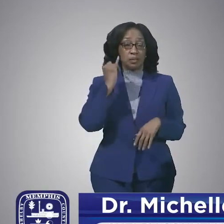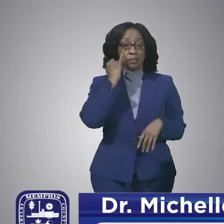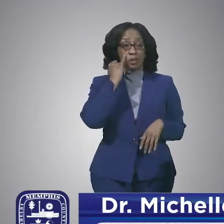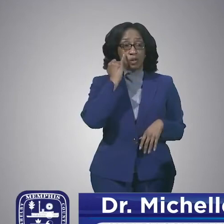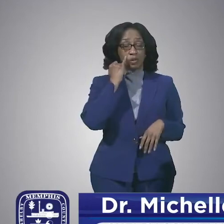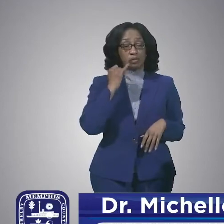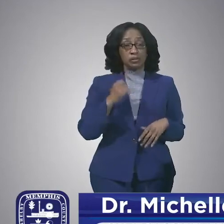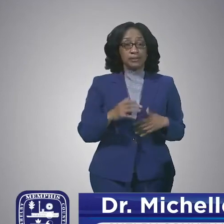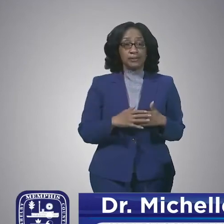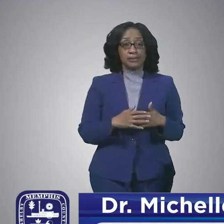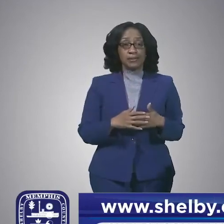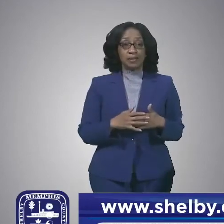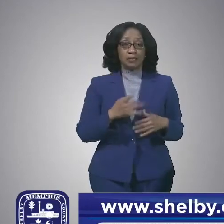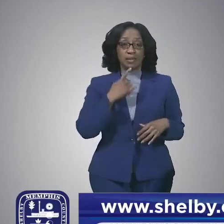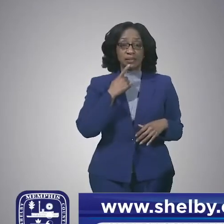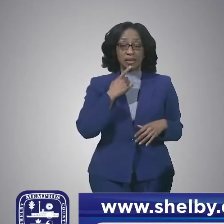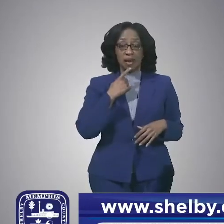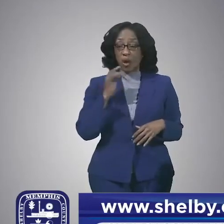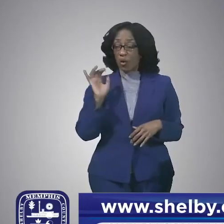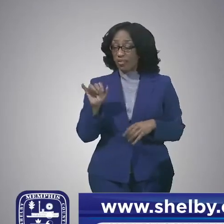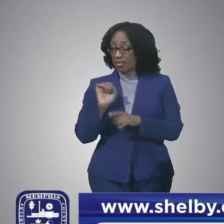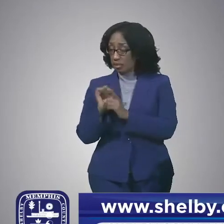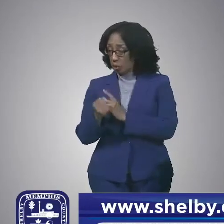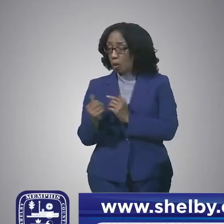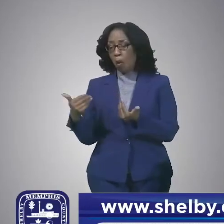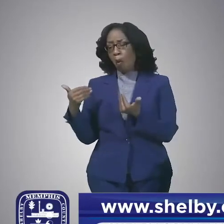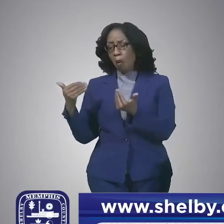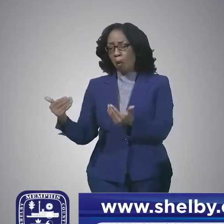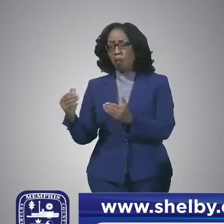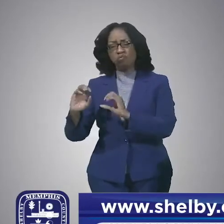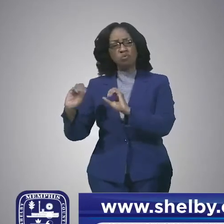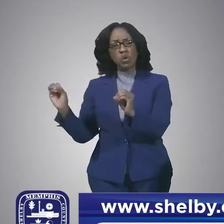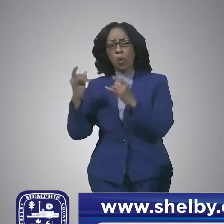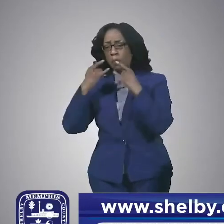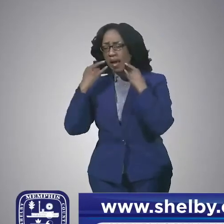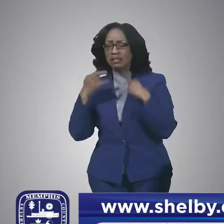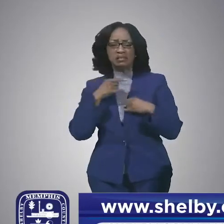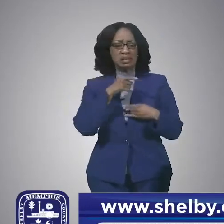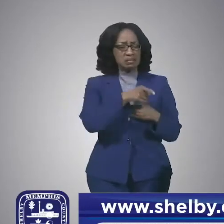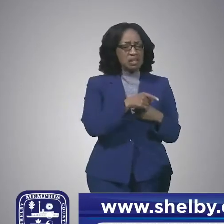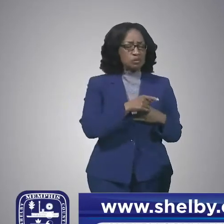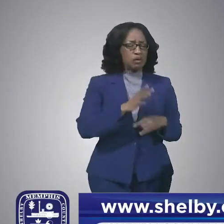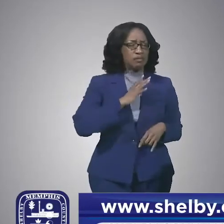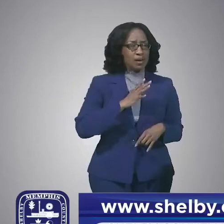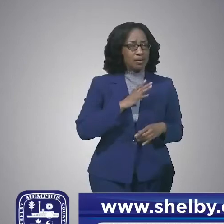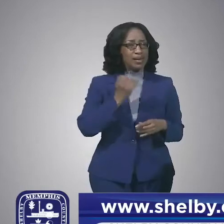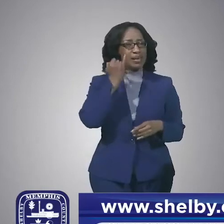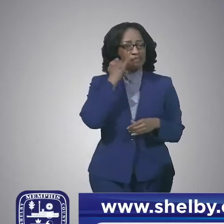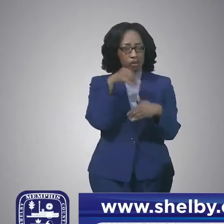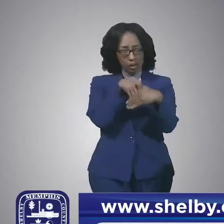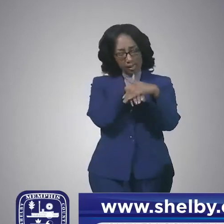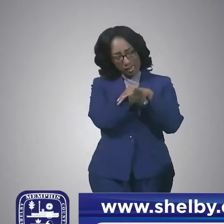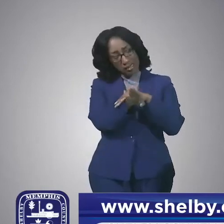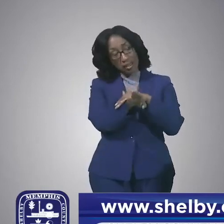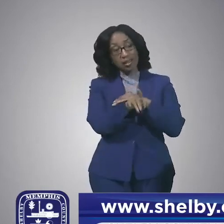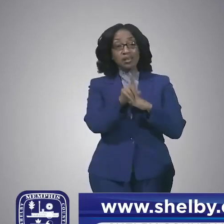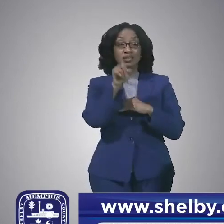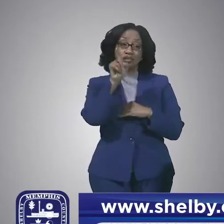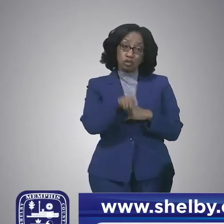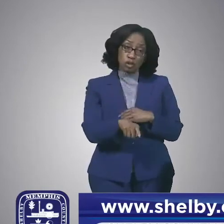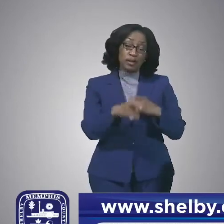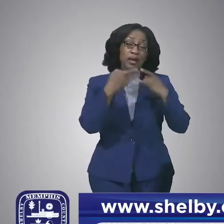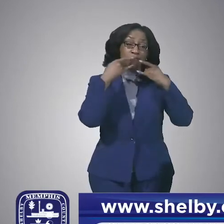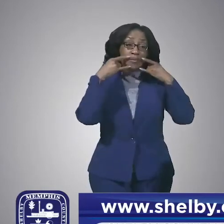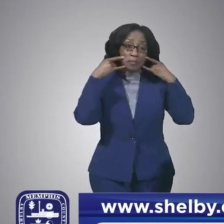to say, okay, it's okay in this situation, but not in this situation. If you're going to go into an indoor public space, you should have your mask